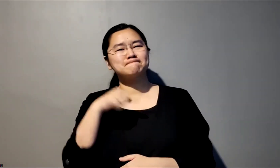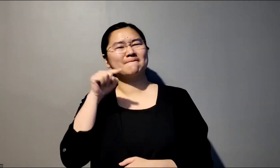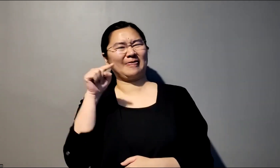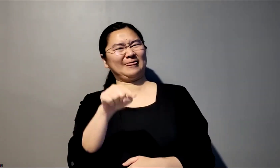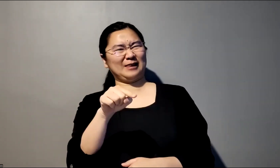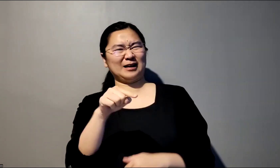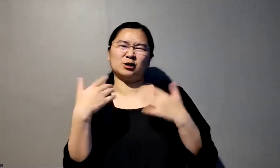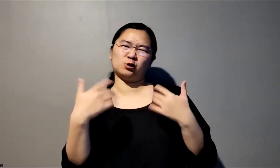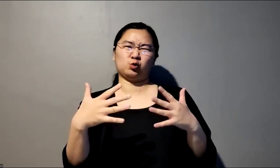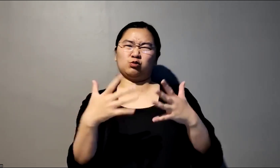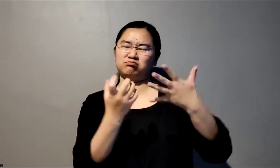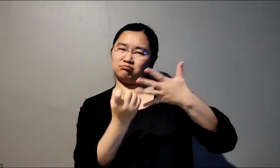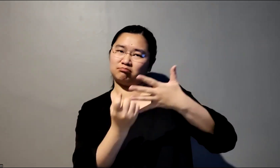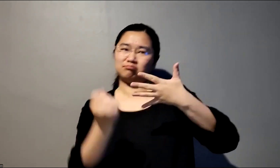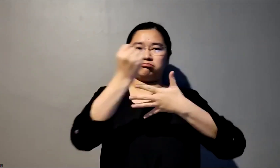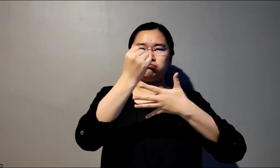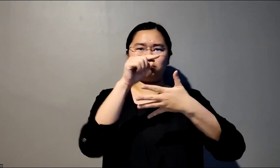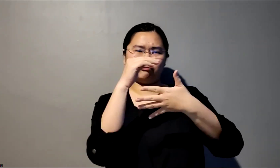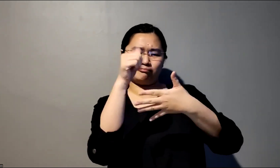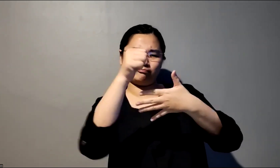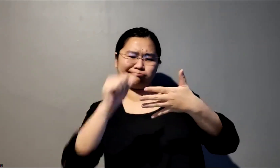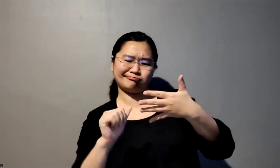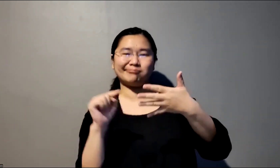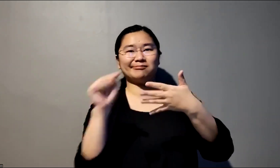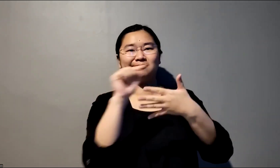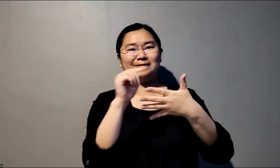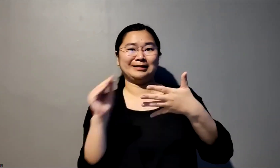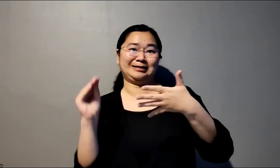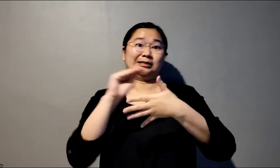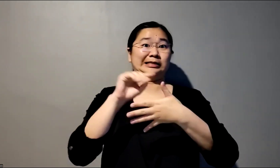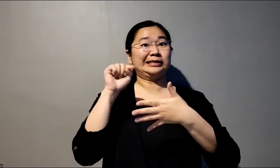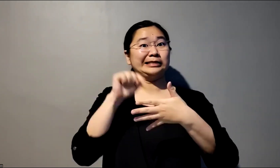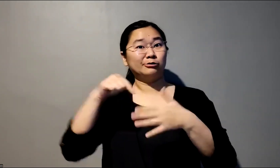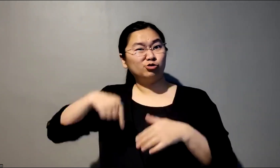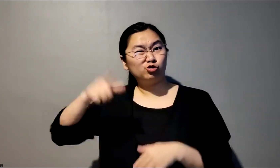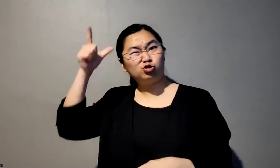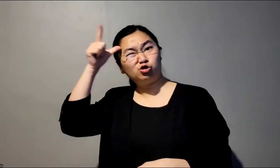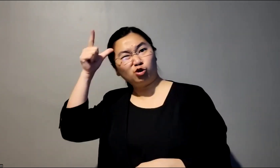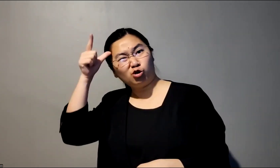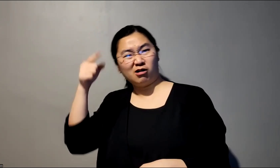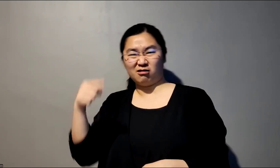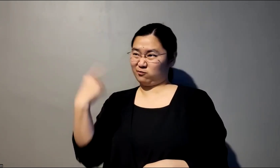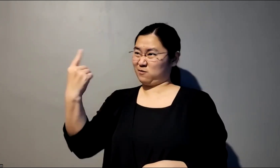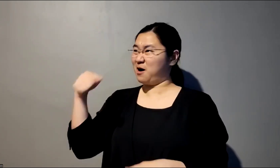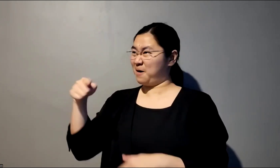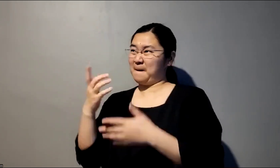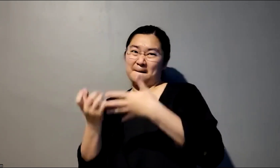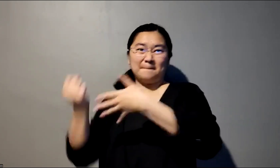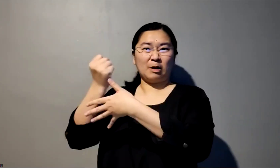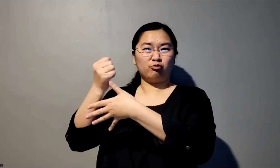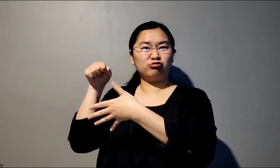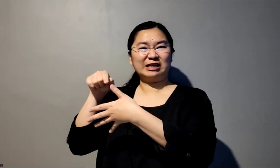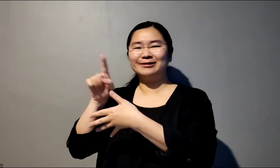the CRPD committee and I'm sure globally. I would like to